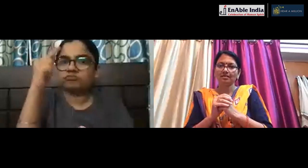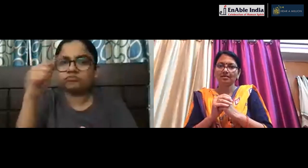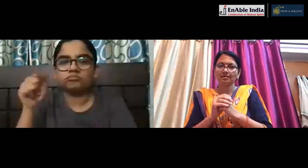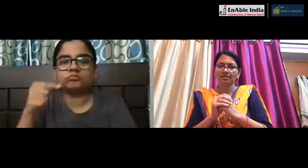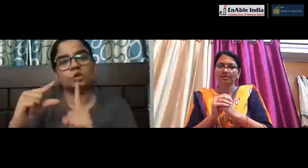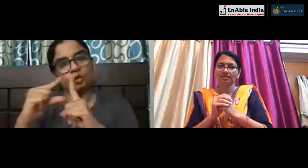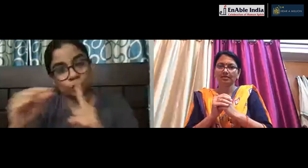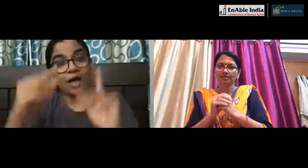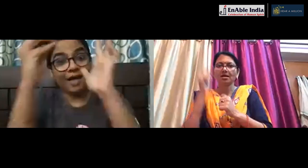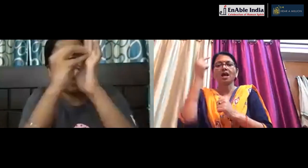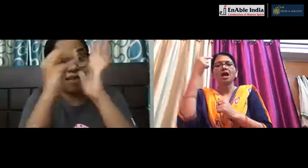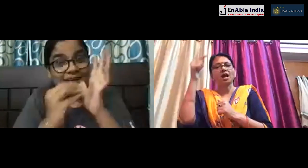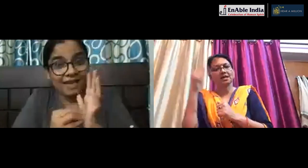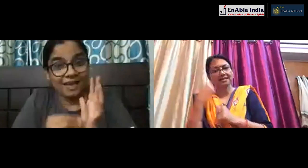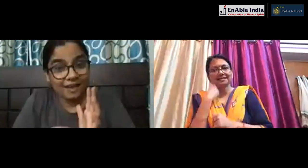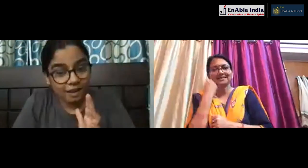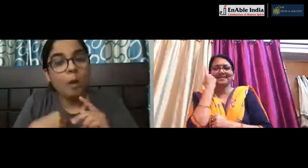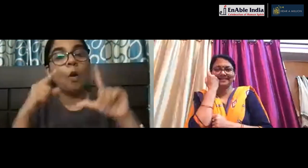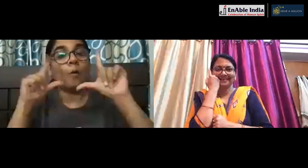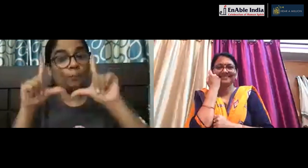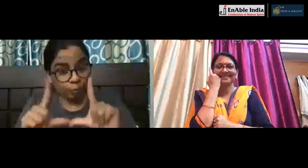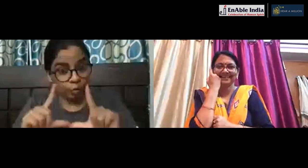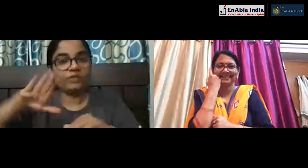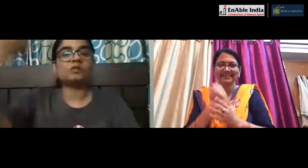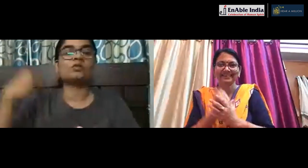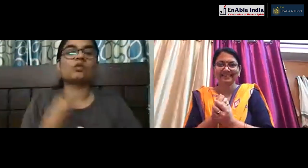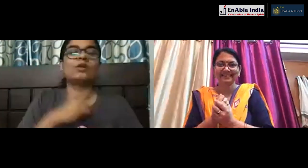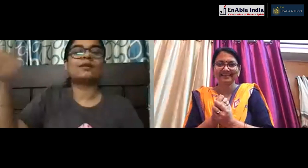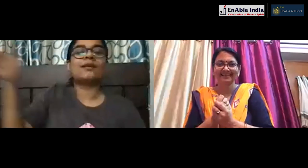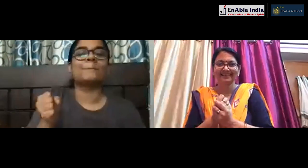And there are videos that can help you out to fill up the form.